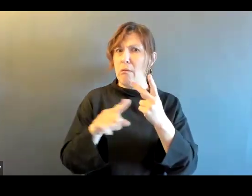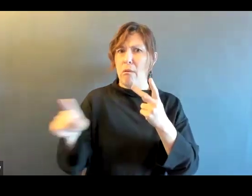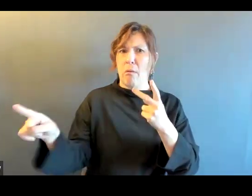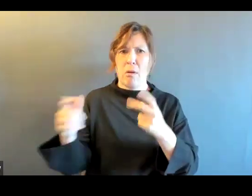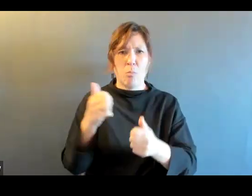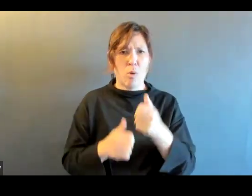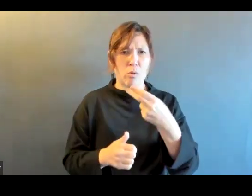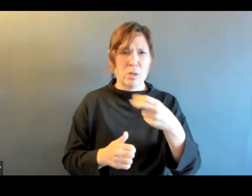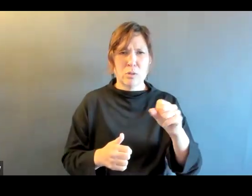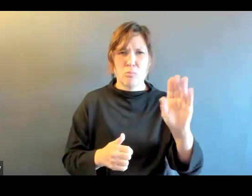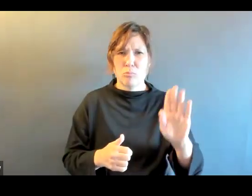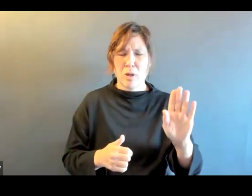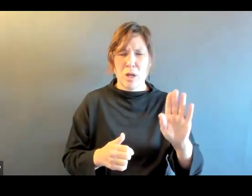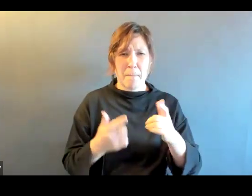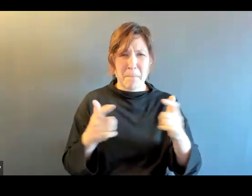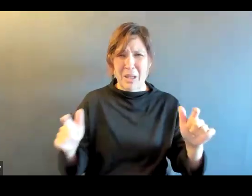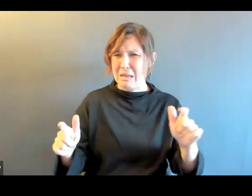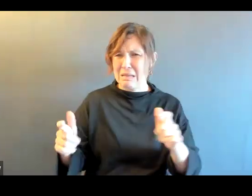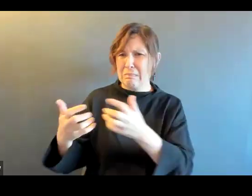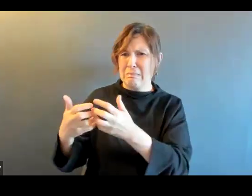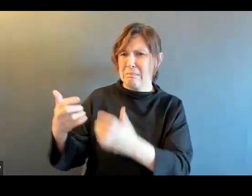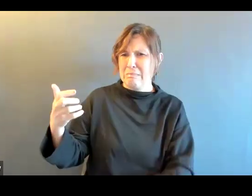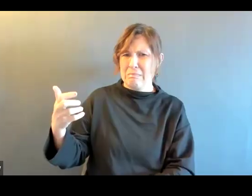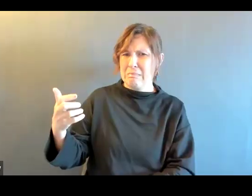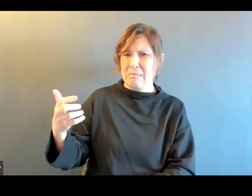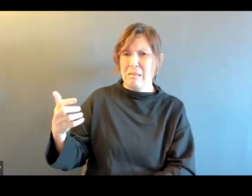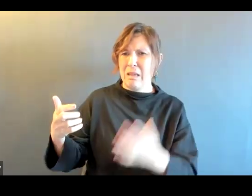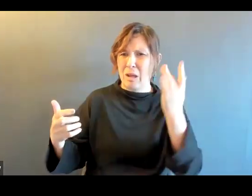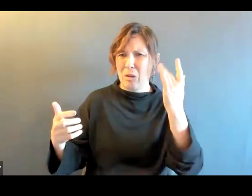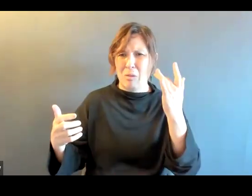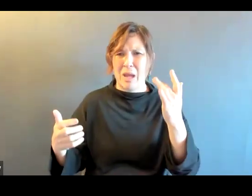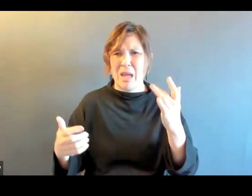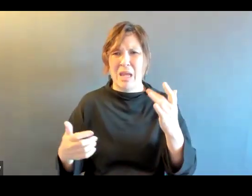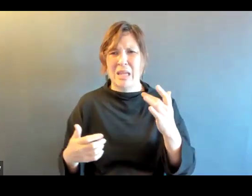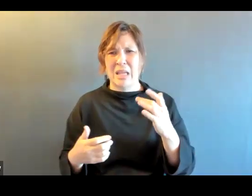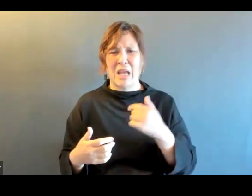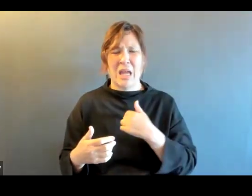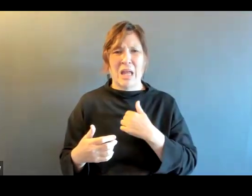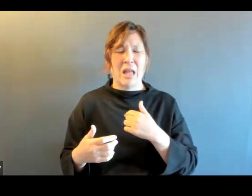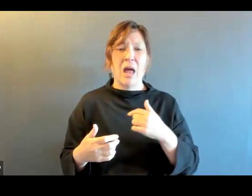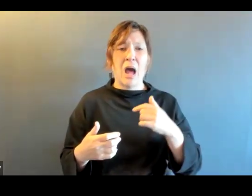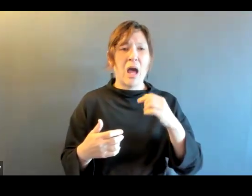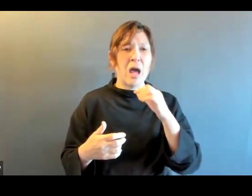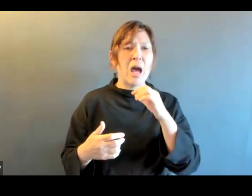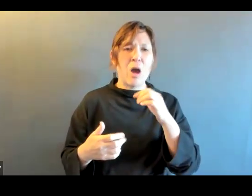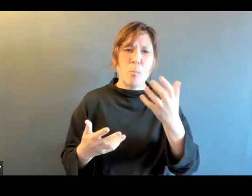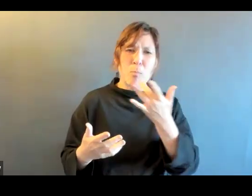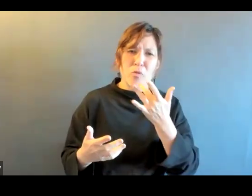big school wouldn't be a good fit for me because that would mean bigger classes, which would make it harder for teachers to support me and get to know